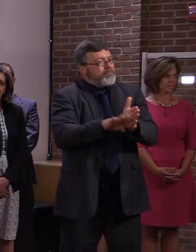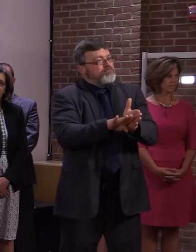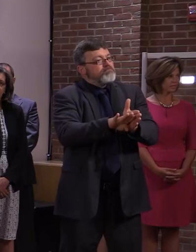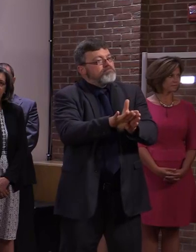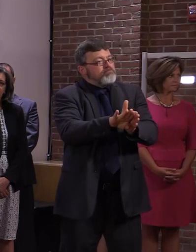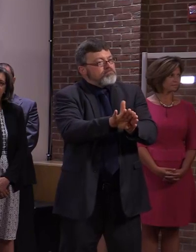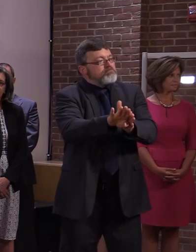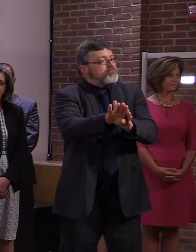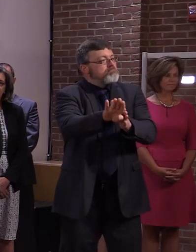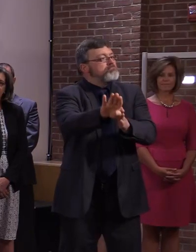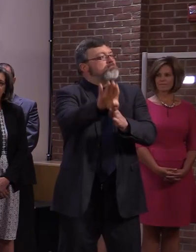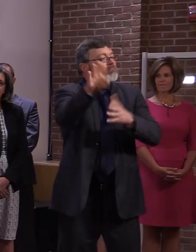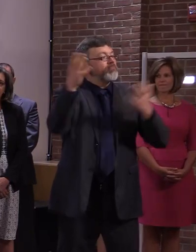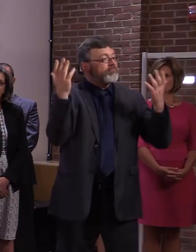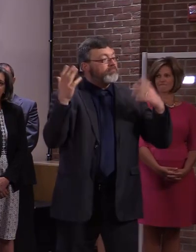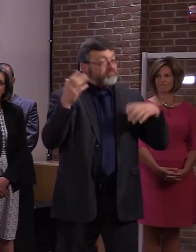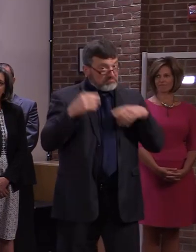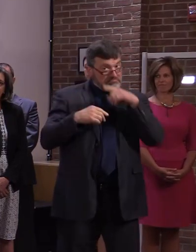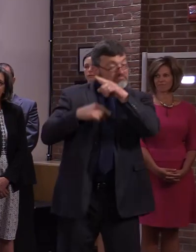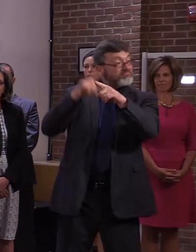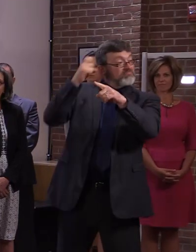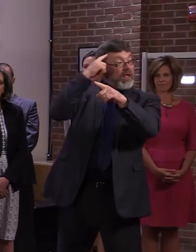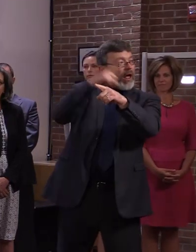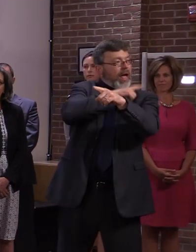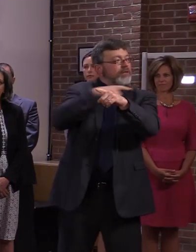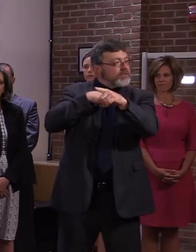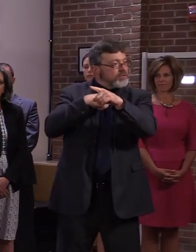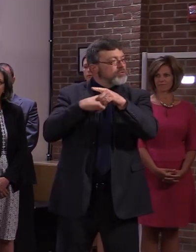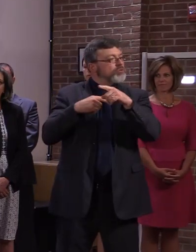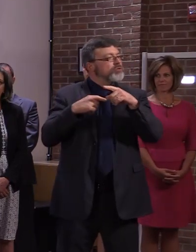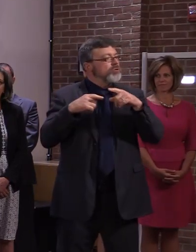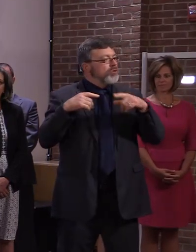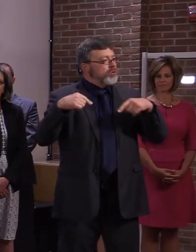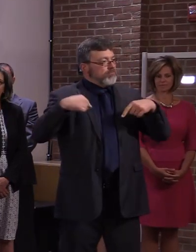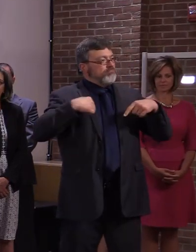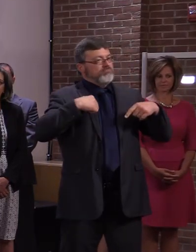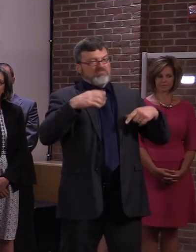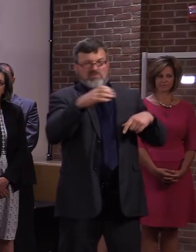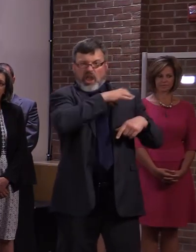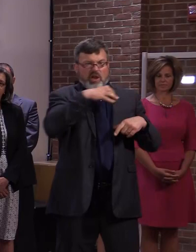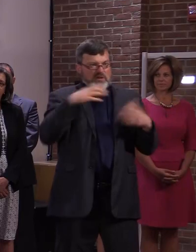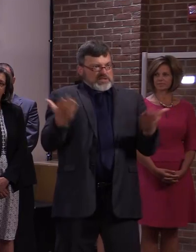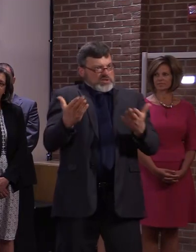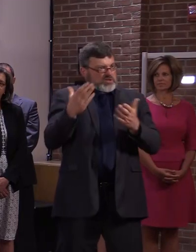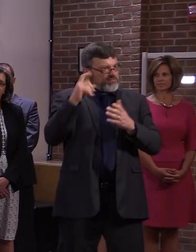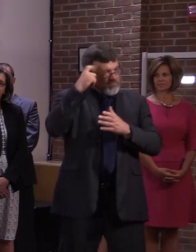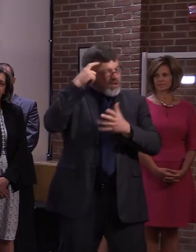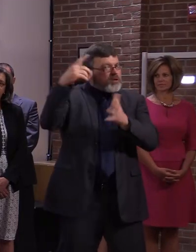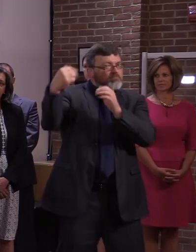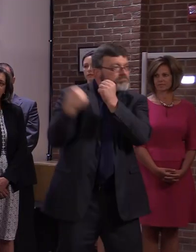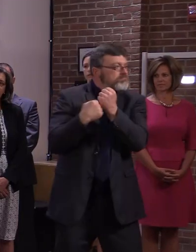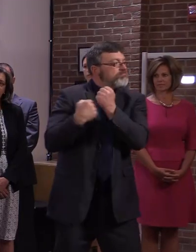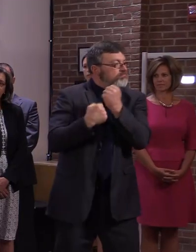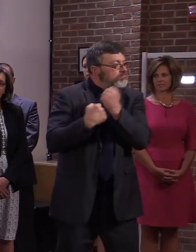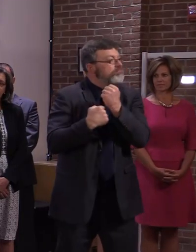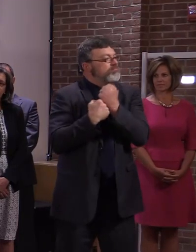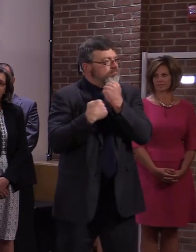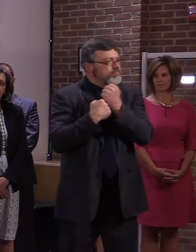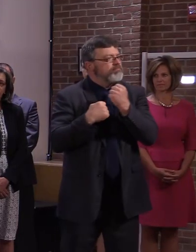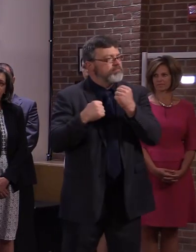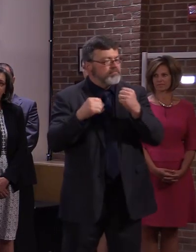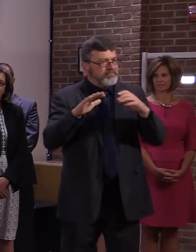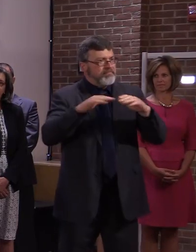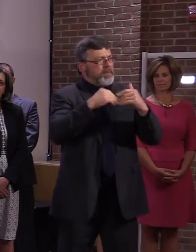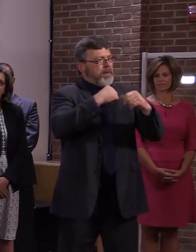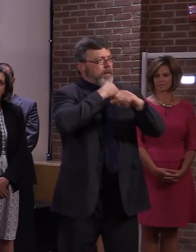Alongside the legislature, and with the strong support of the congressional delegation, we also work to protect those who were